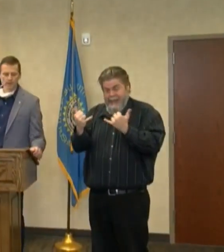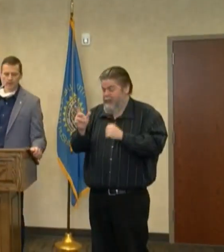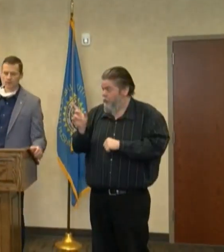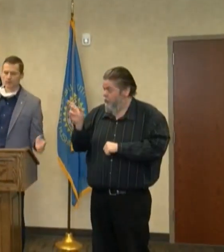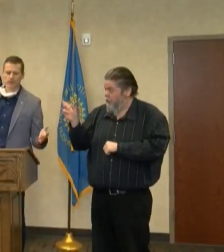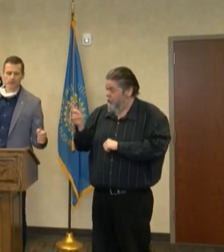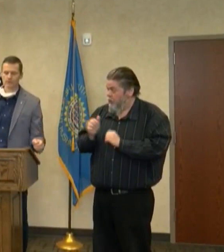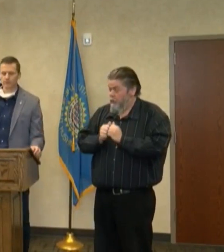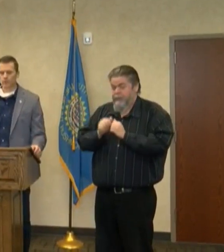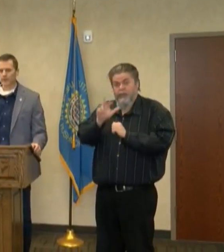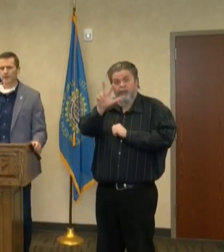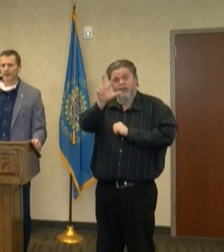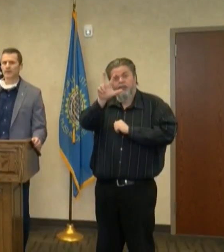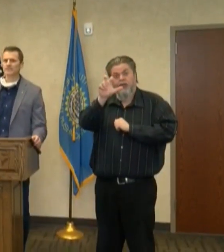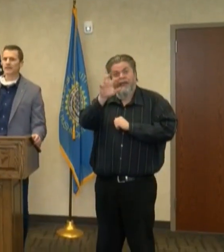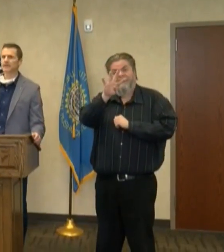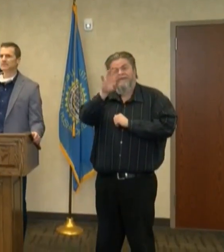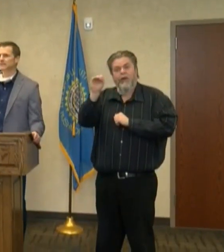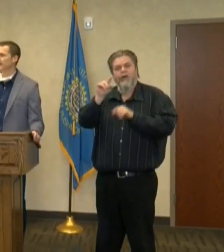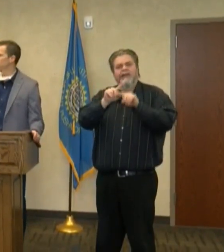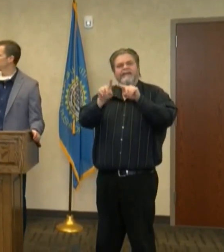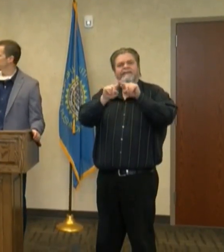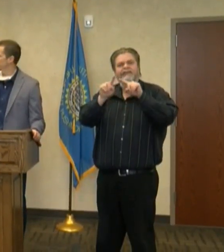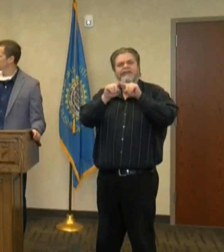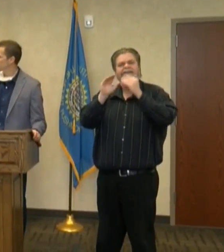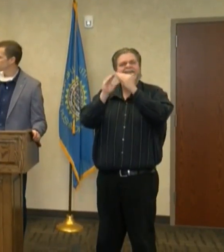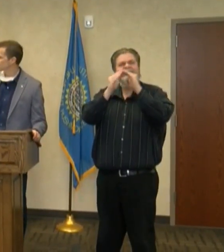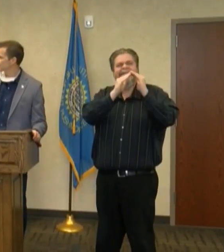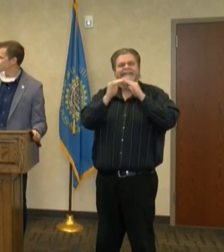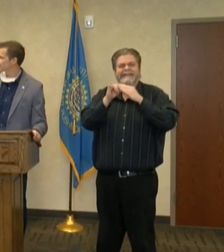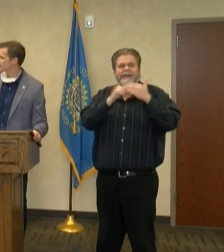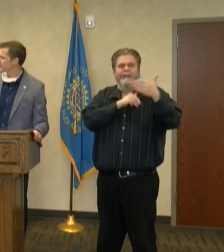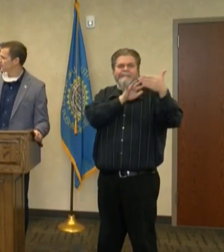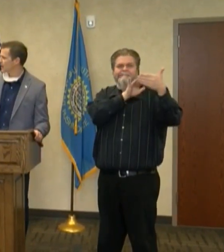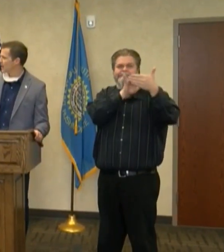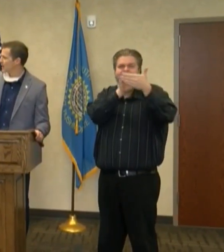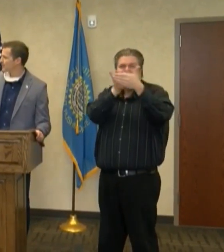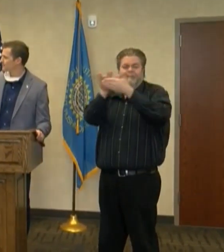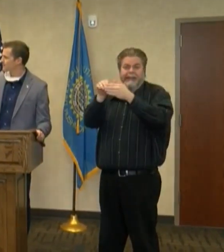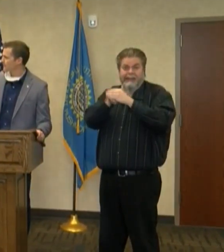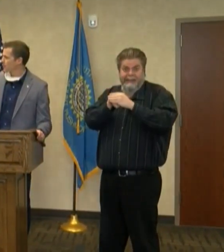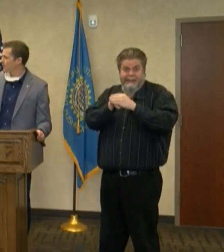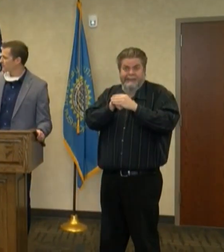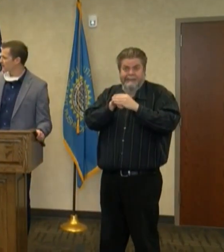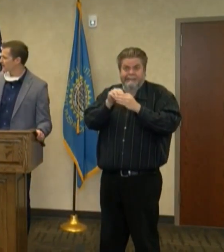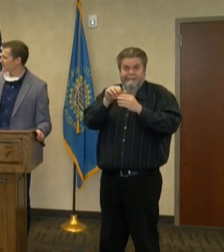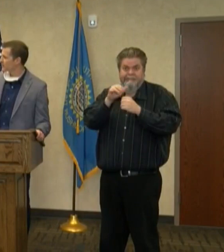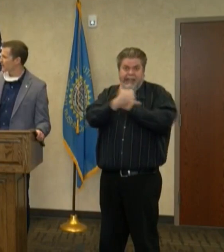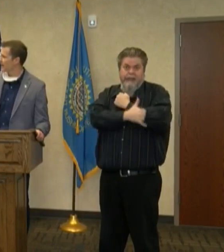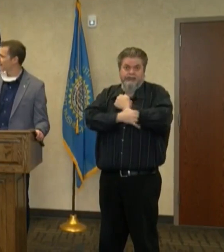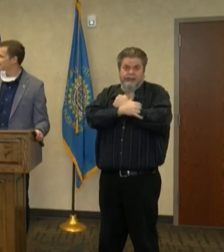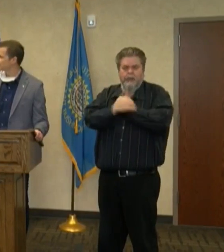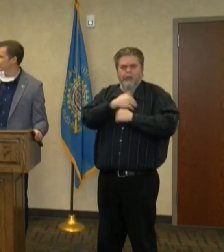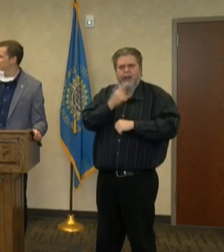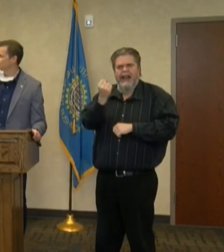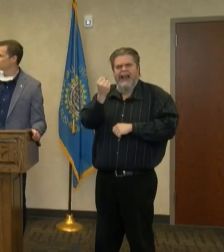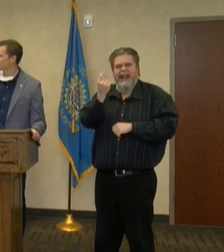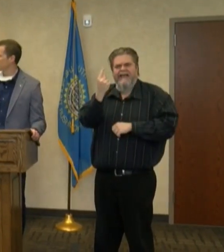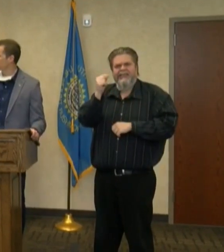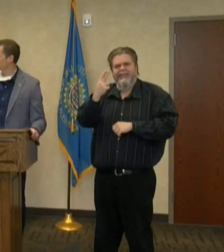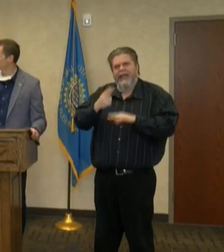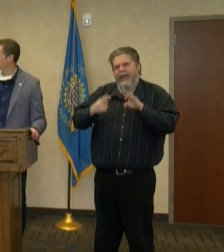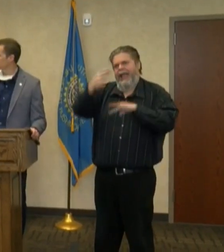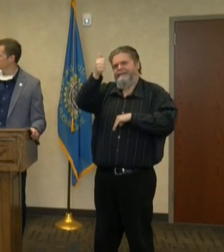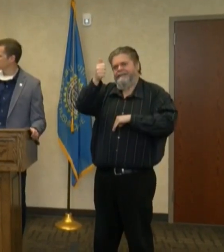with the 340 MSAs that are measured across the country, we have the 11th highest cases